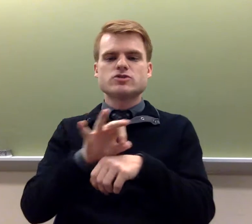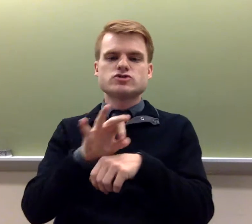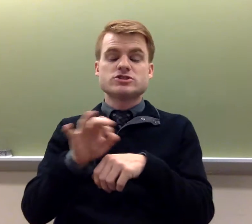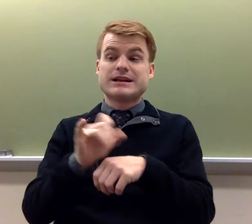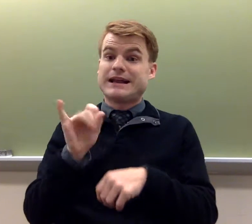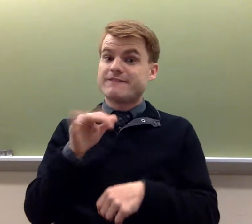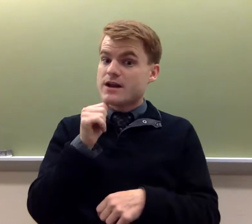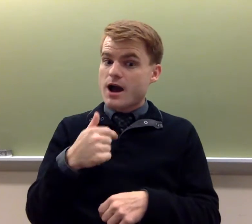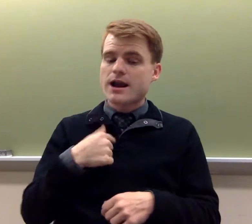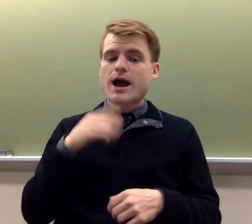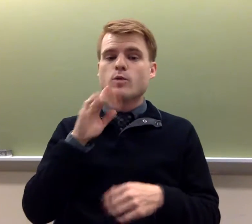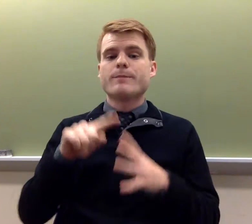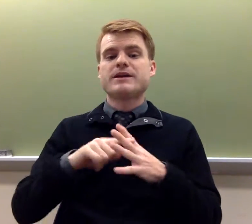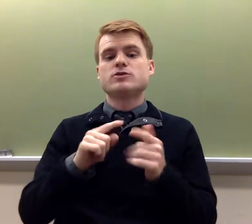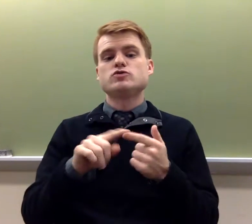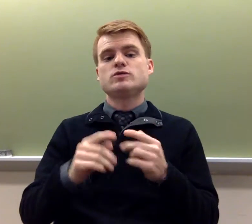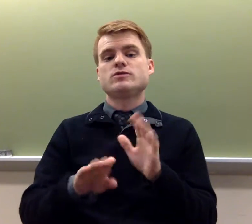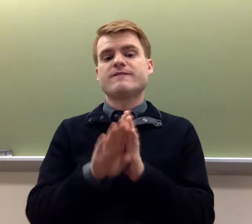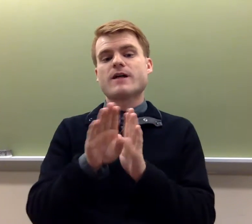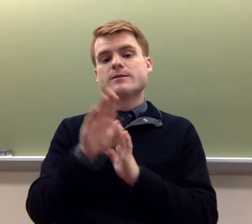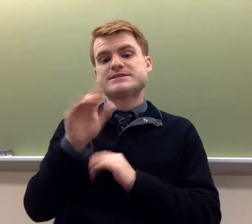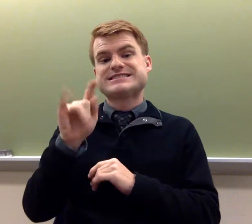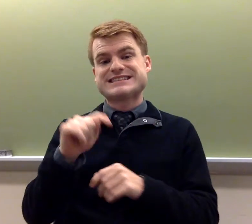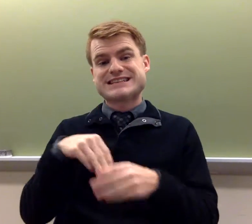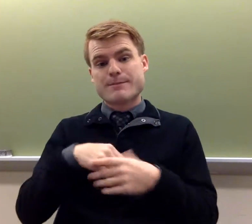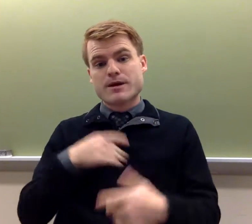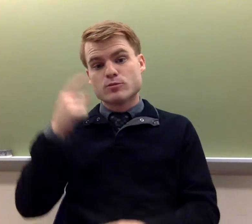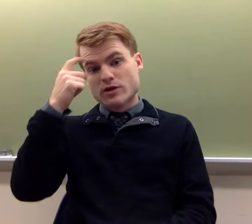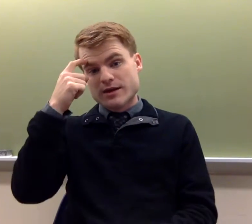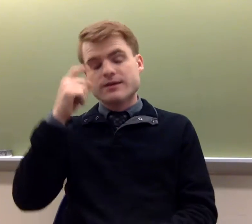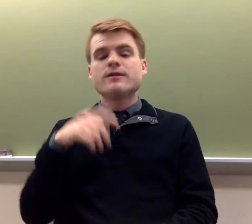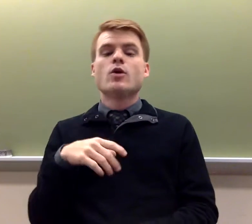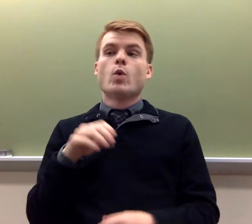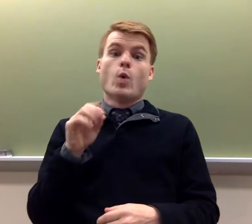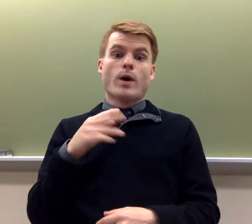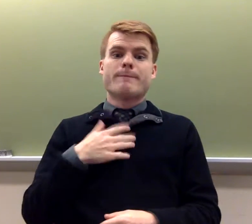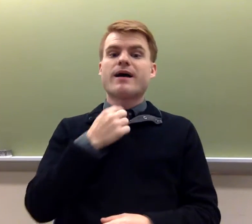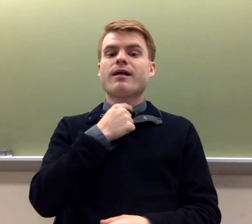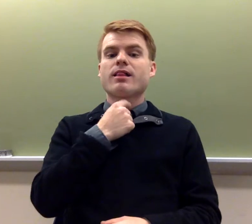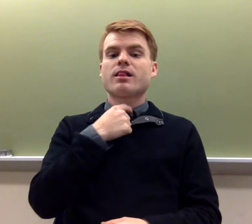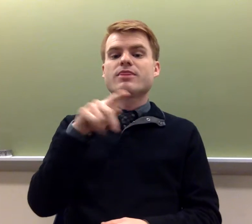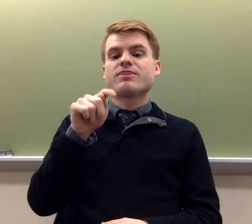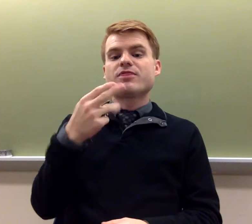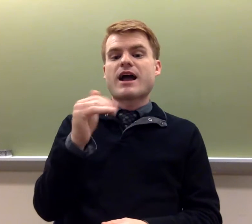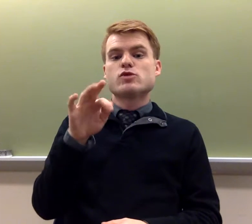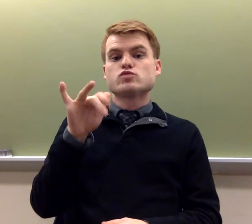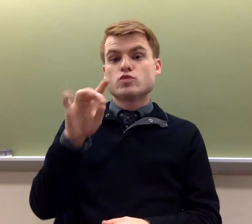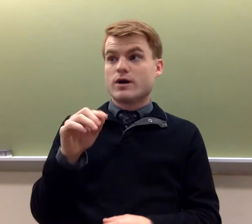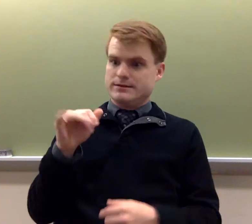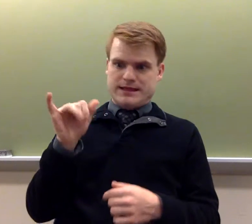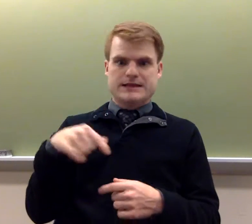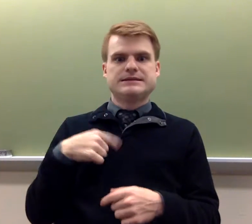going to begin to develop cysts in my brain. Or my thyroid. Hey, it needs calcium, it needs potassium too. But it needs it in